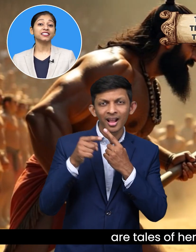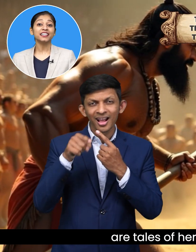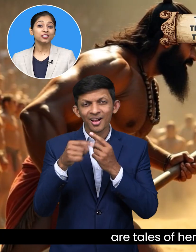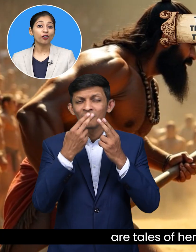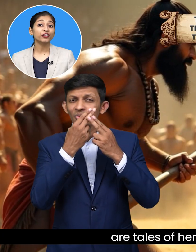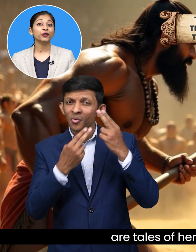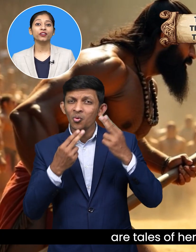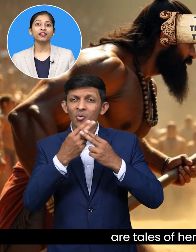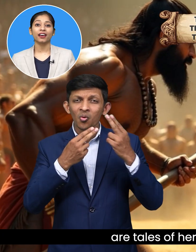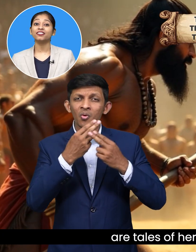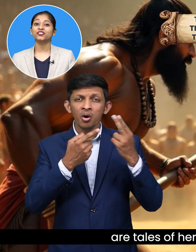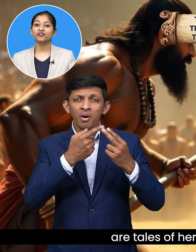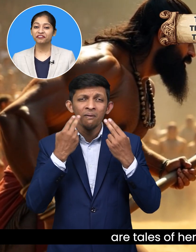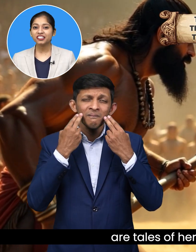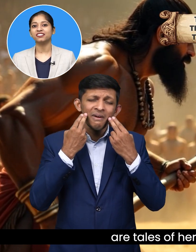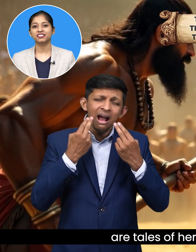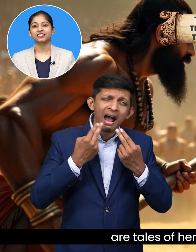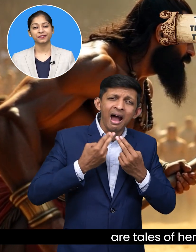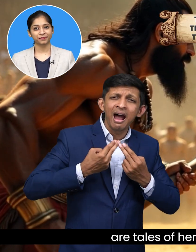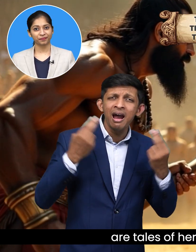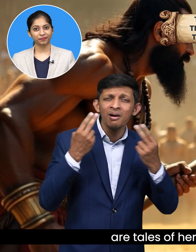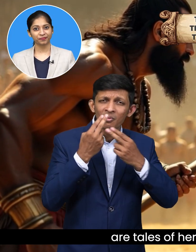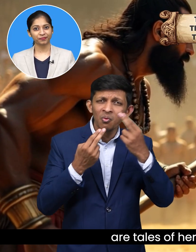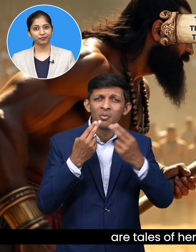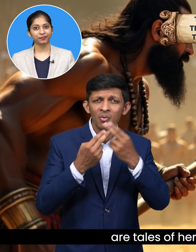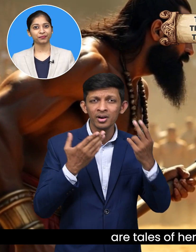Epics are tales of heroic and legendary figures.